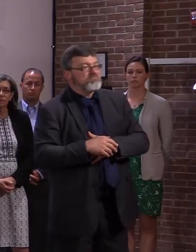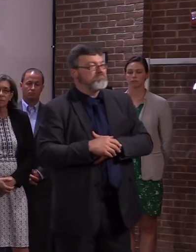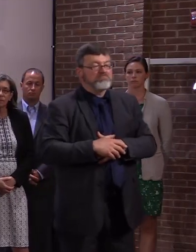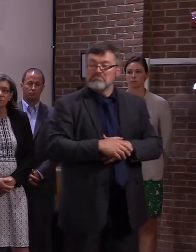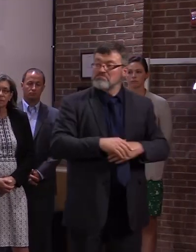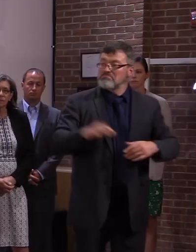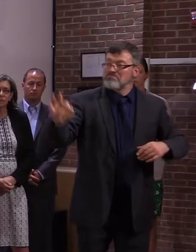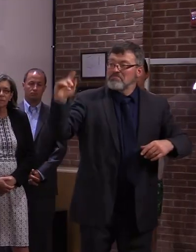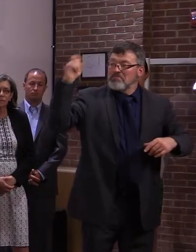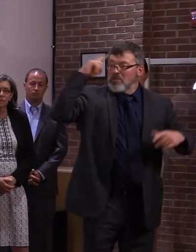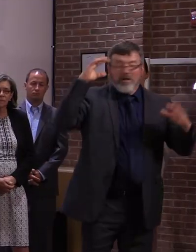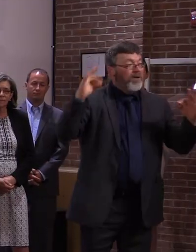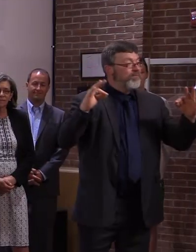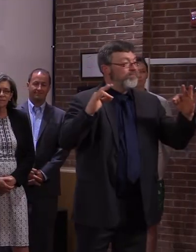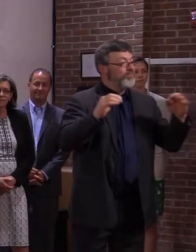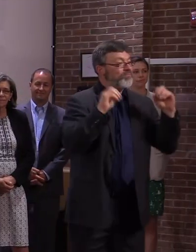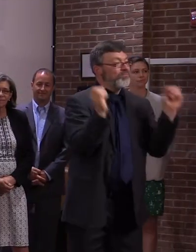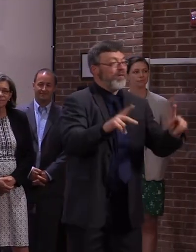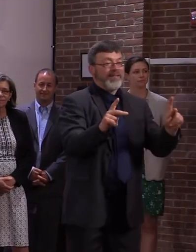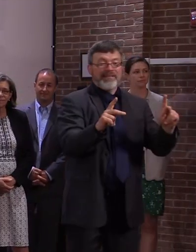Dr. Levine's all set.